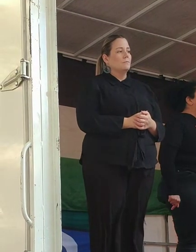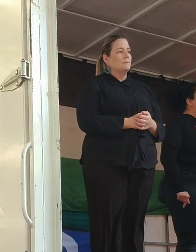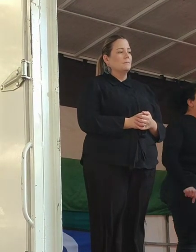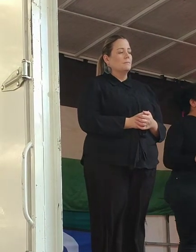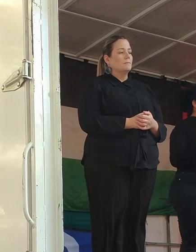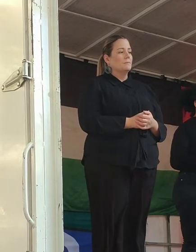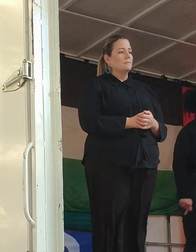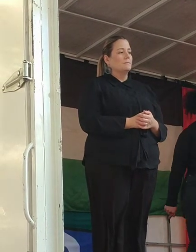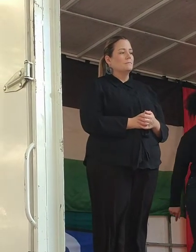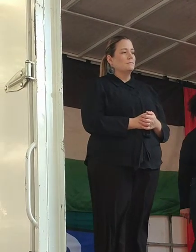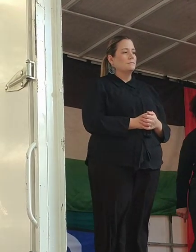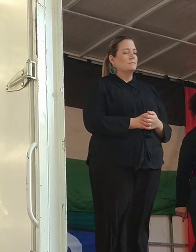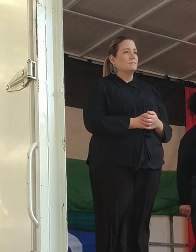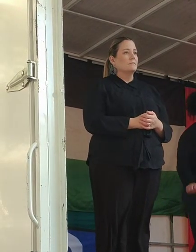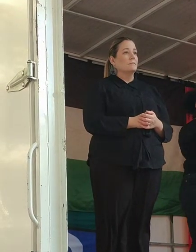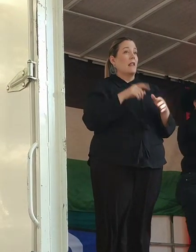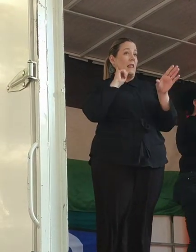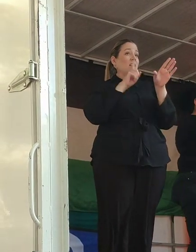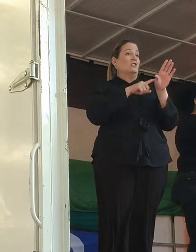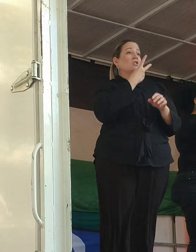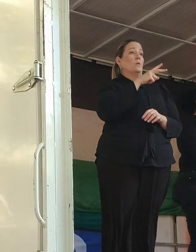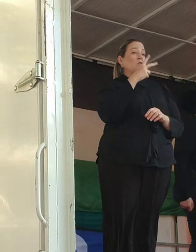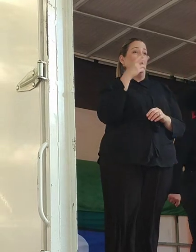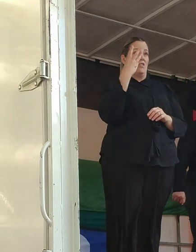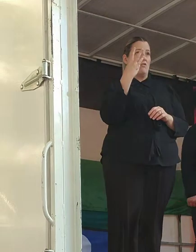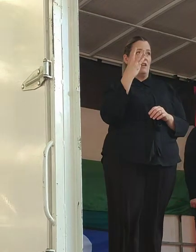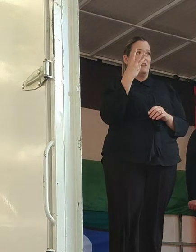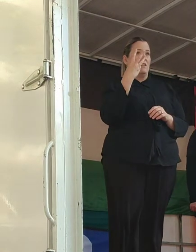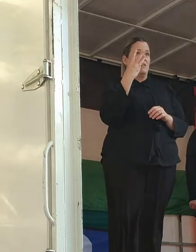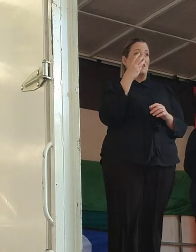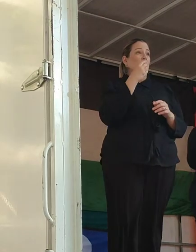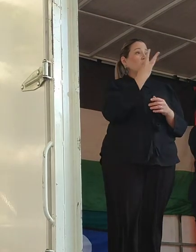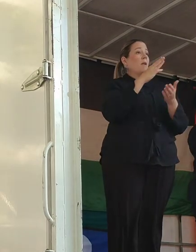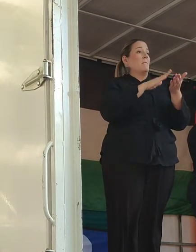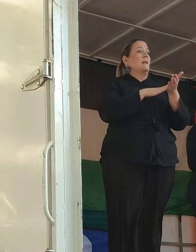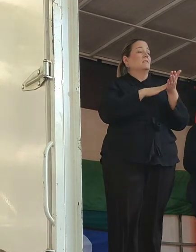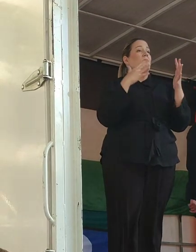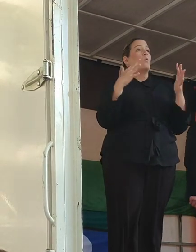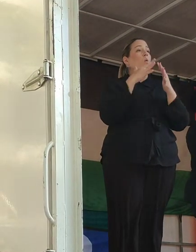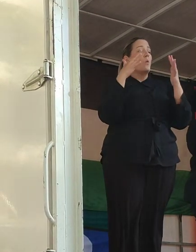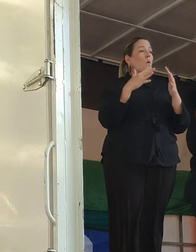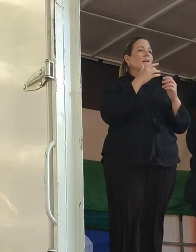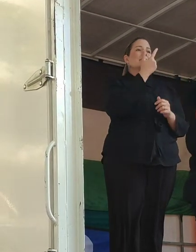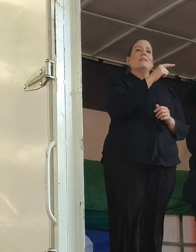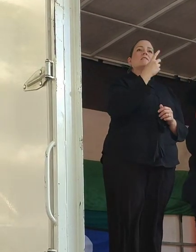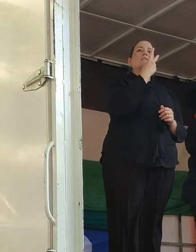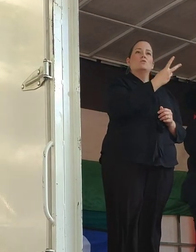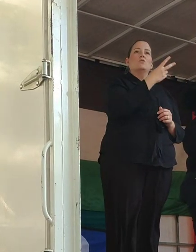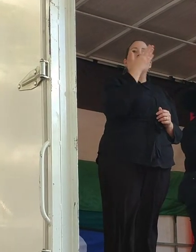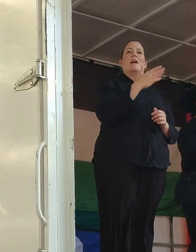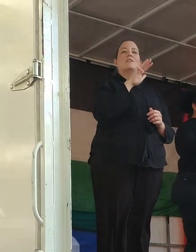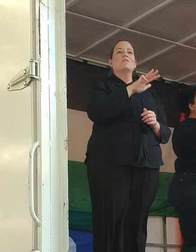By the end of last year, 2023, that's 3 months of the war, 72 out of